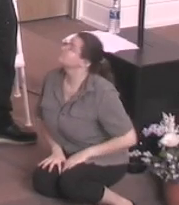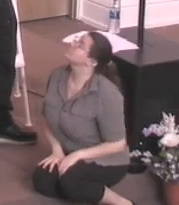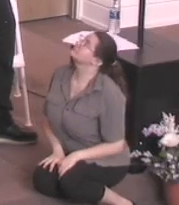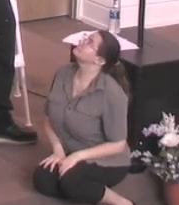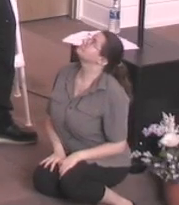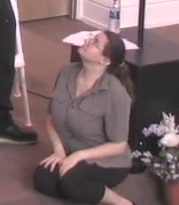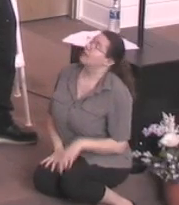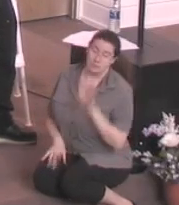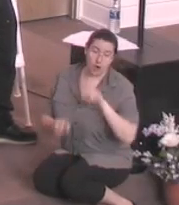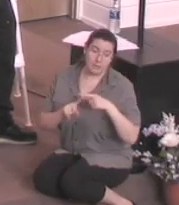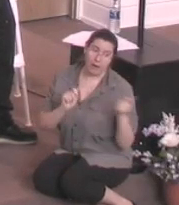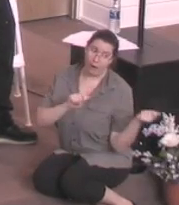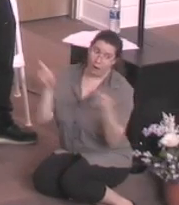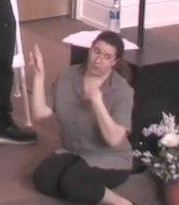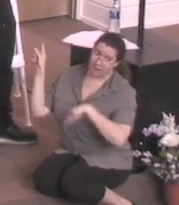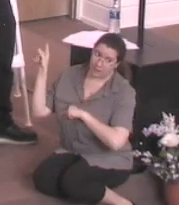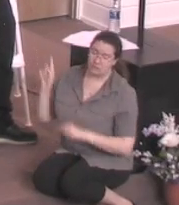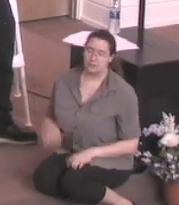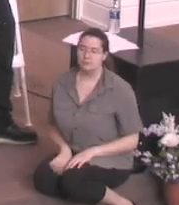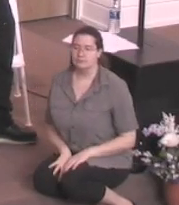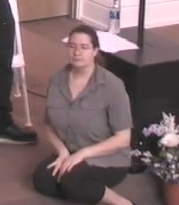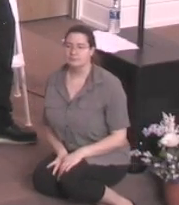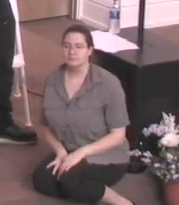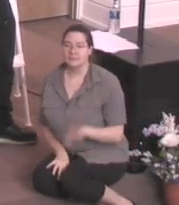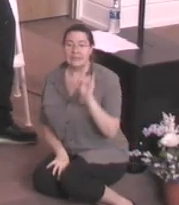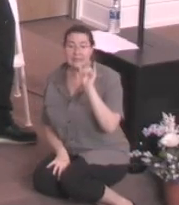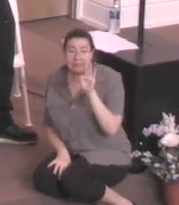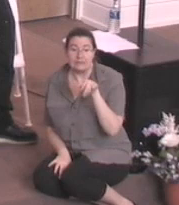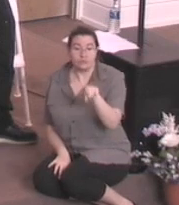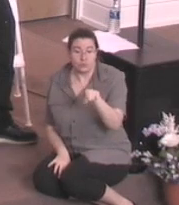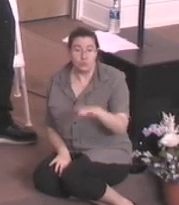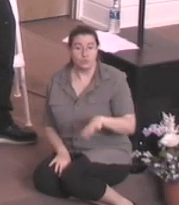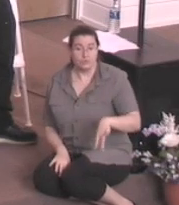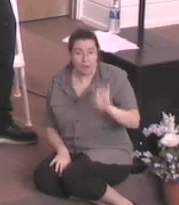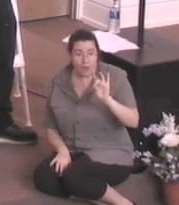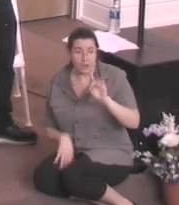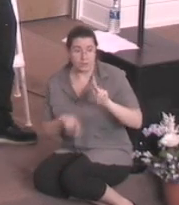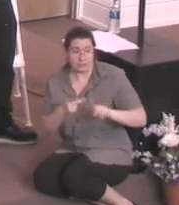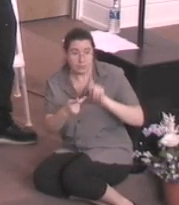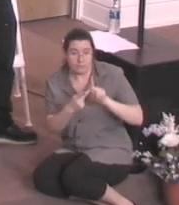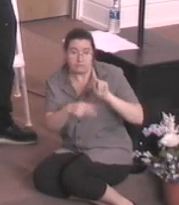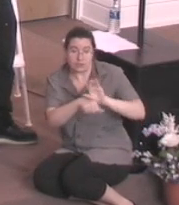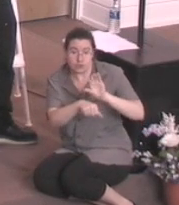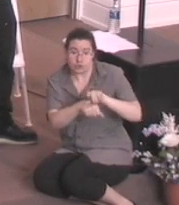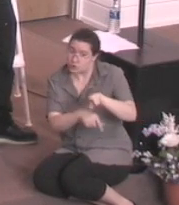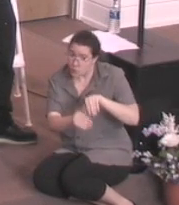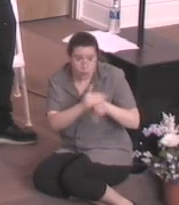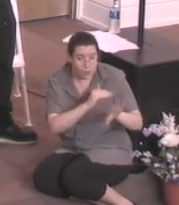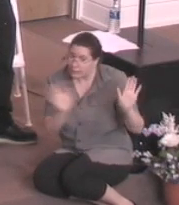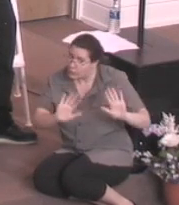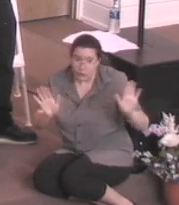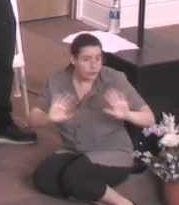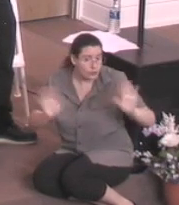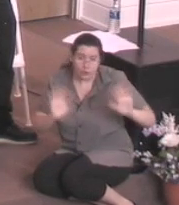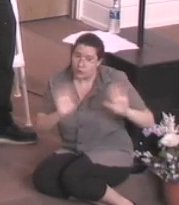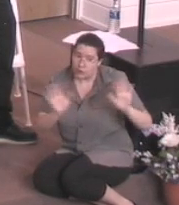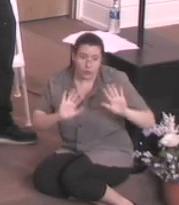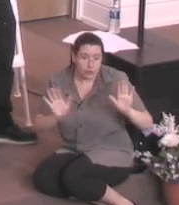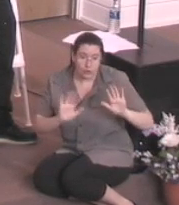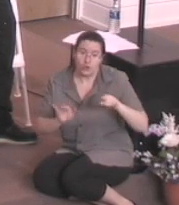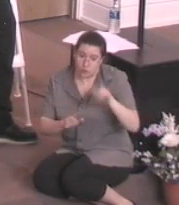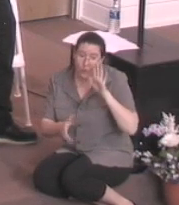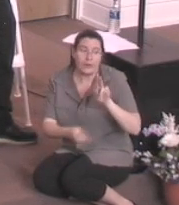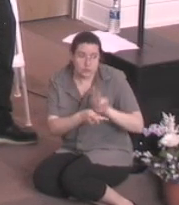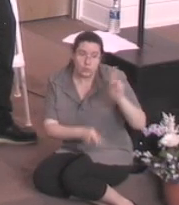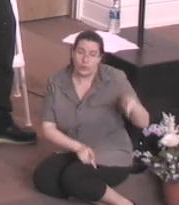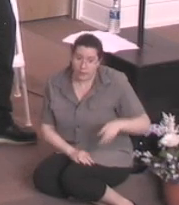I'm talking to all of us. If you find the perfect church, don't go in there because you'll